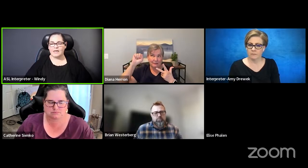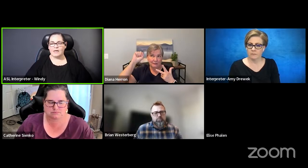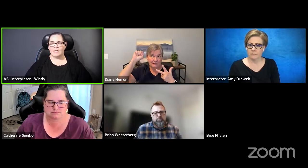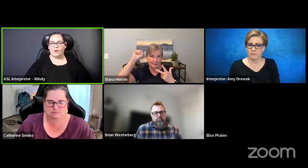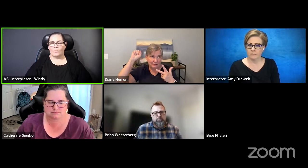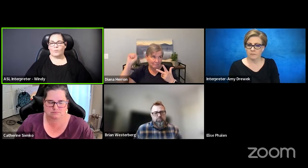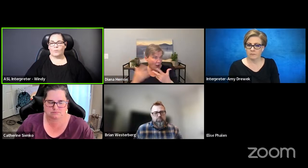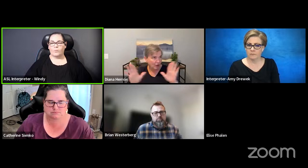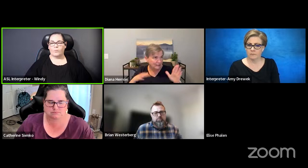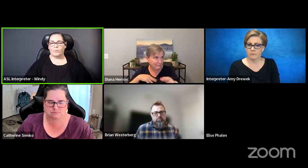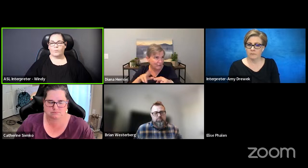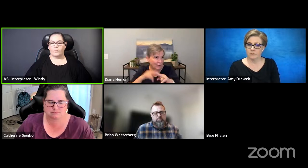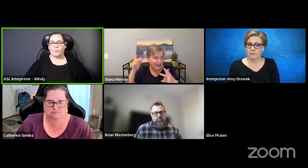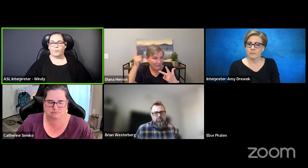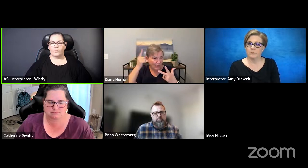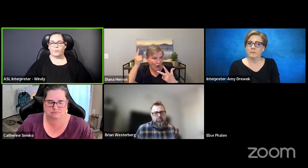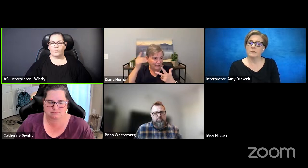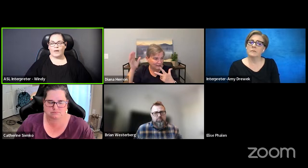is,